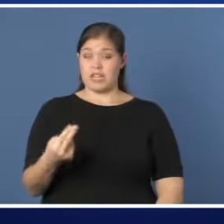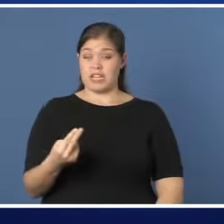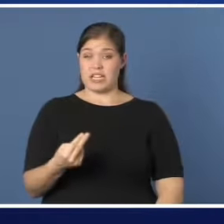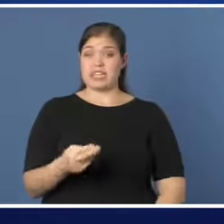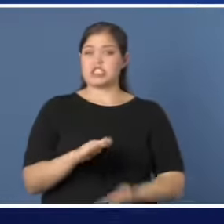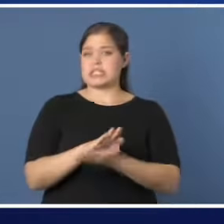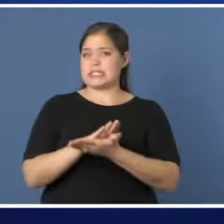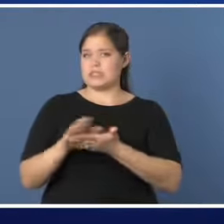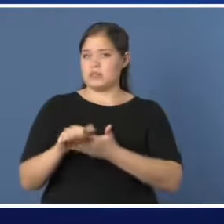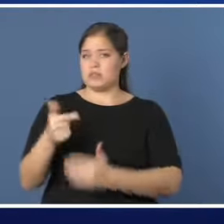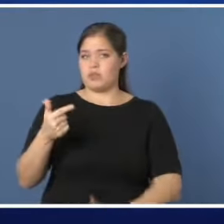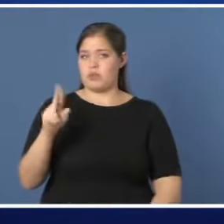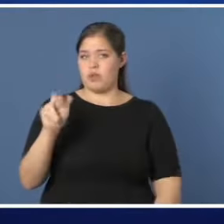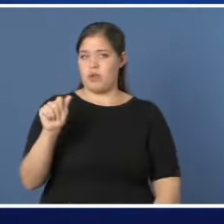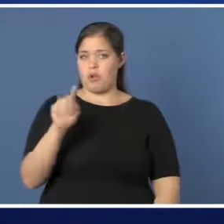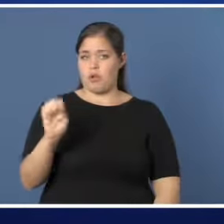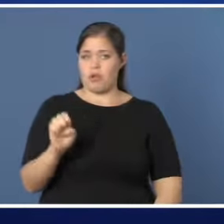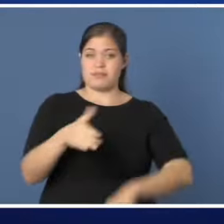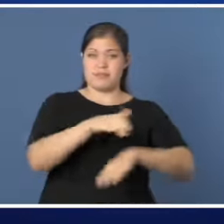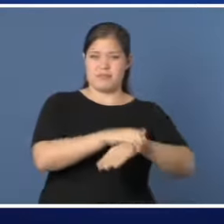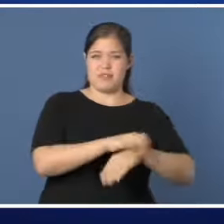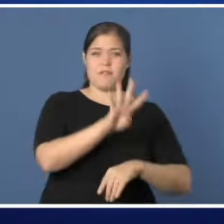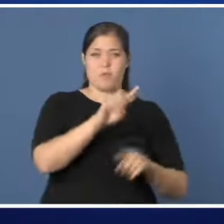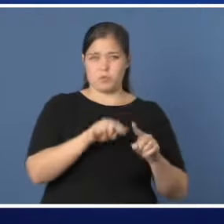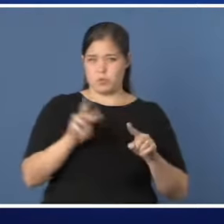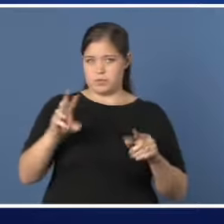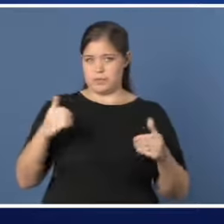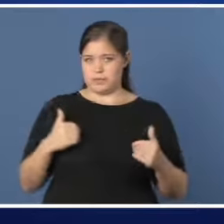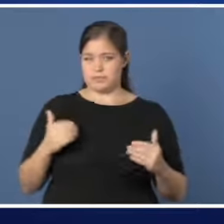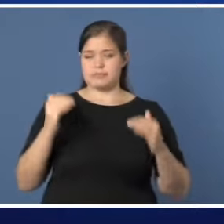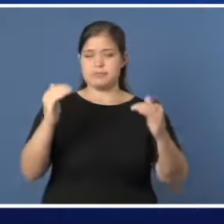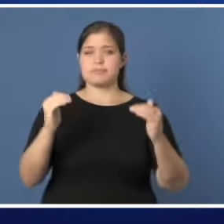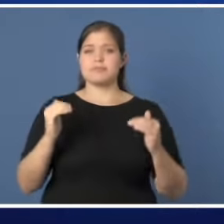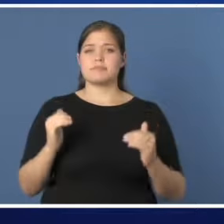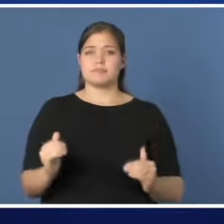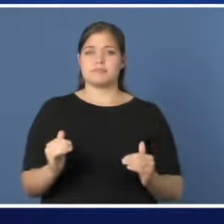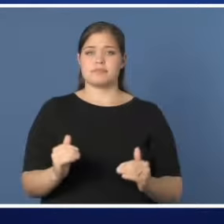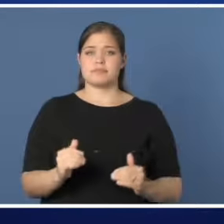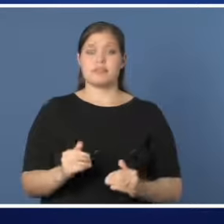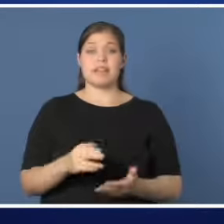4-inch sterile gauze pads, 4 to 6,